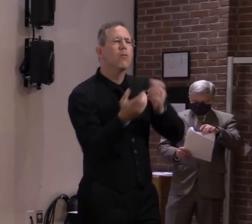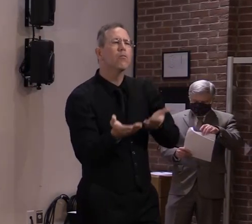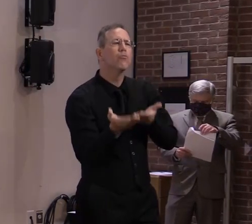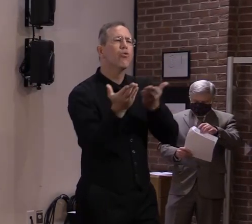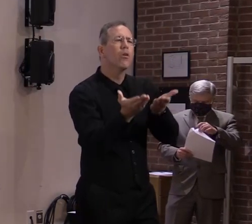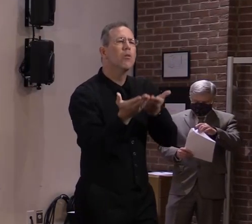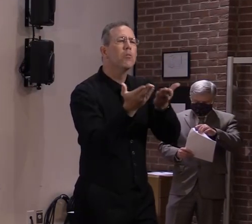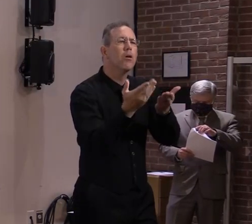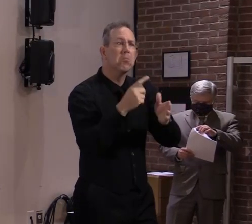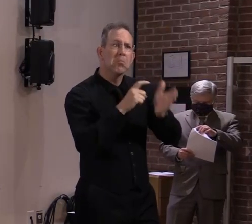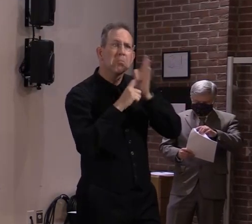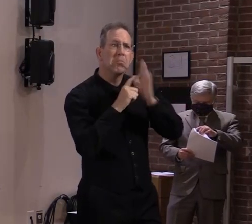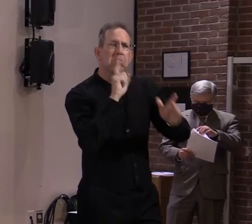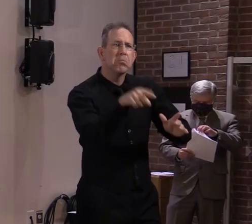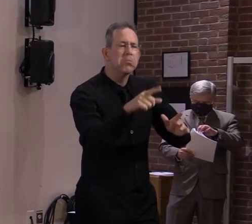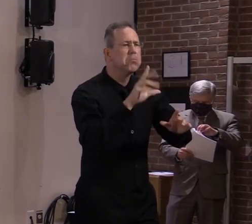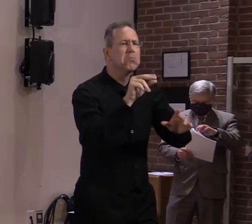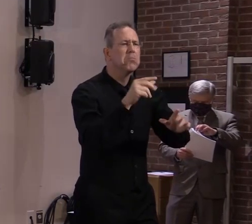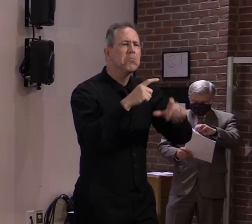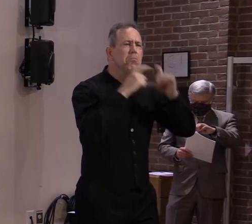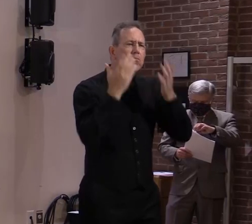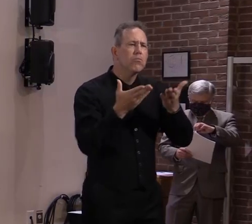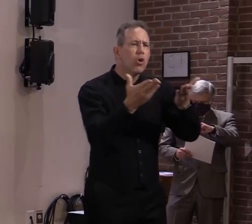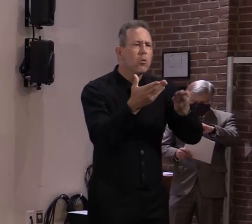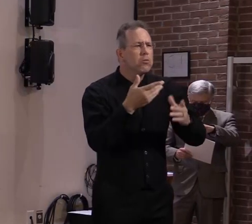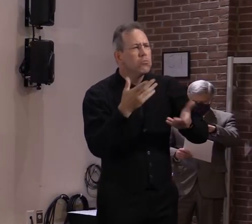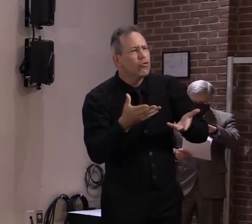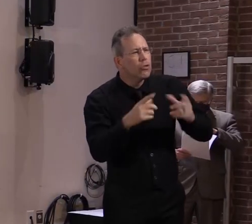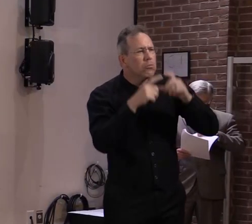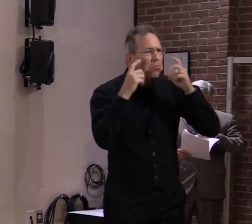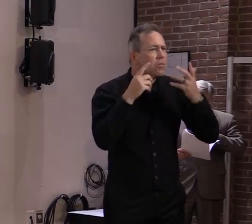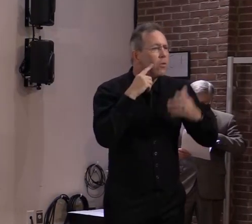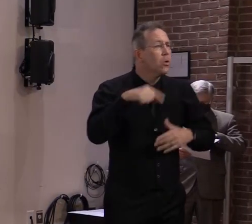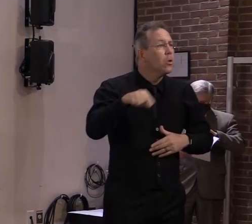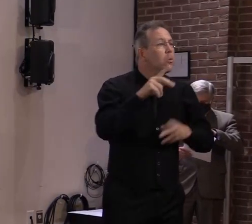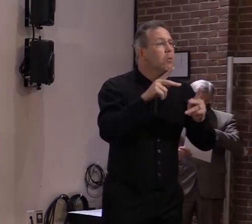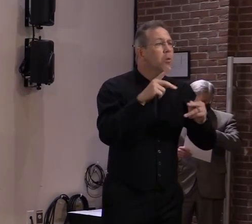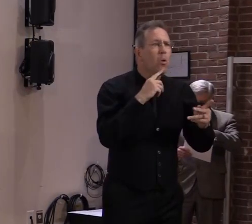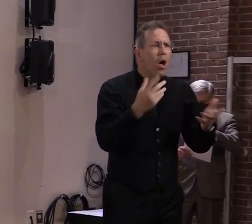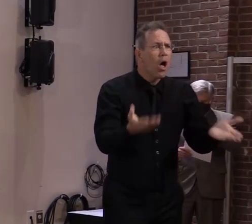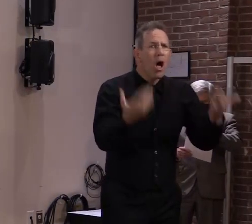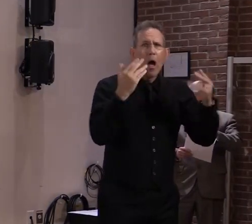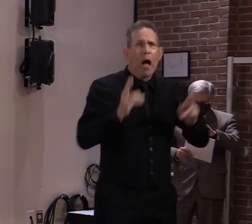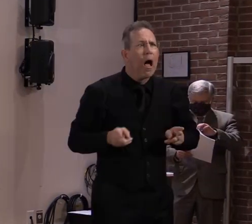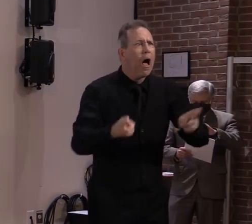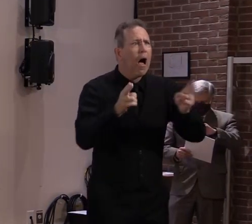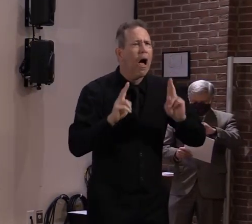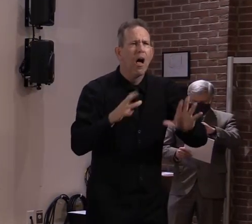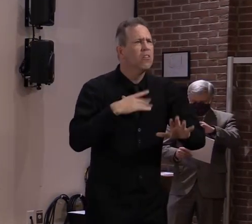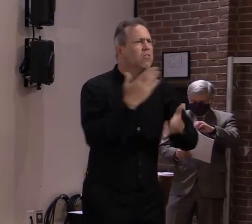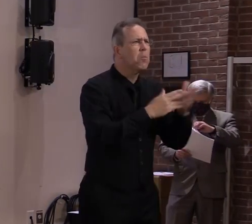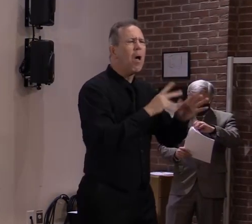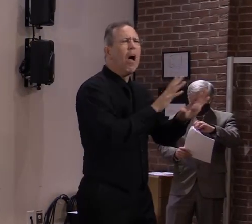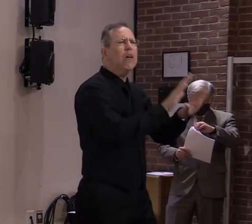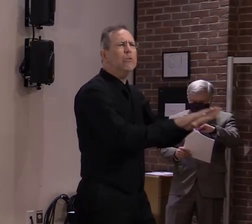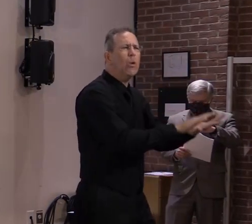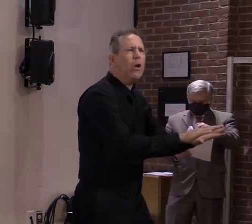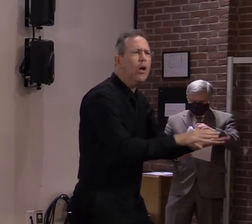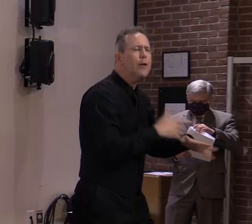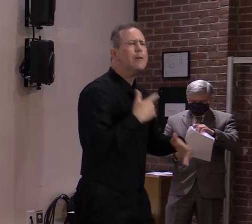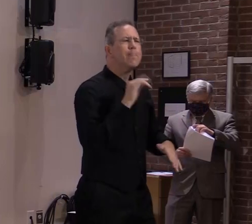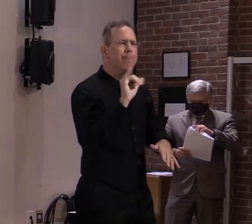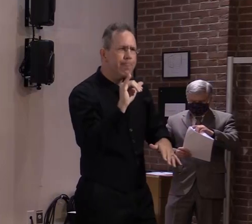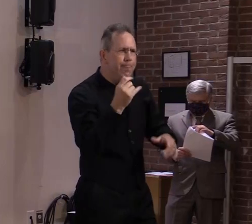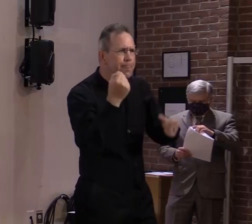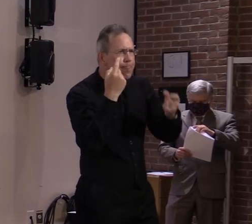a lot faster. And on the other side, there are those who want us to slow down. Even predicting the steps we took in late March